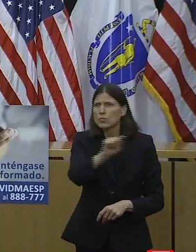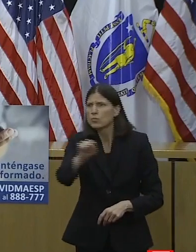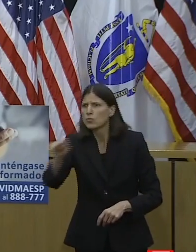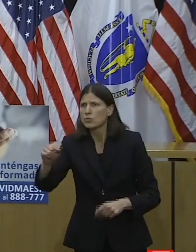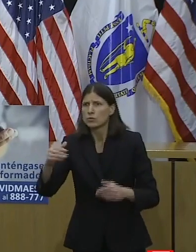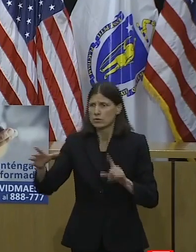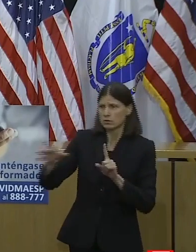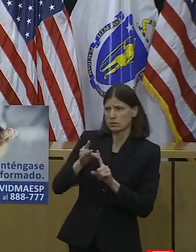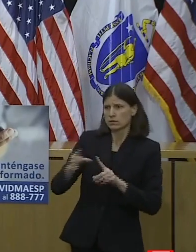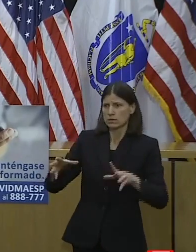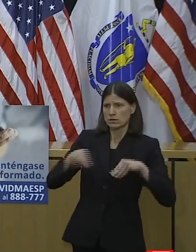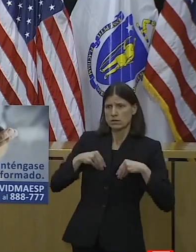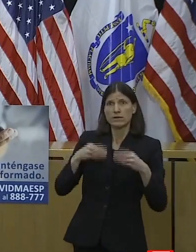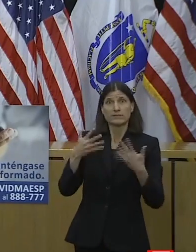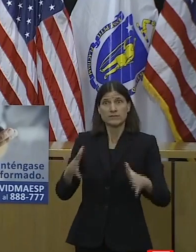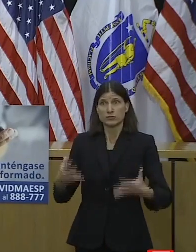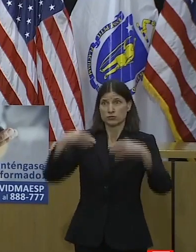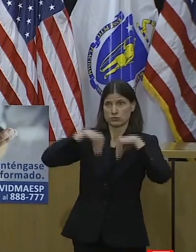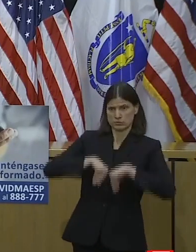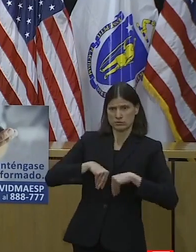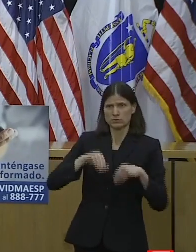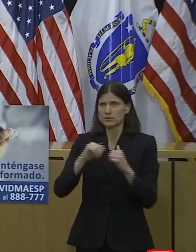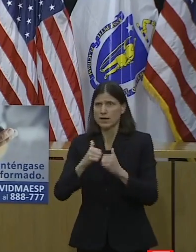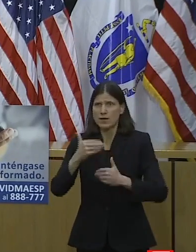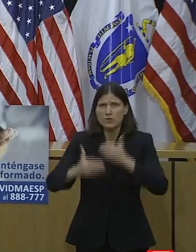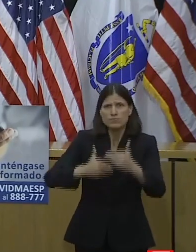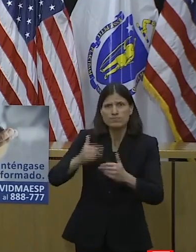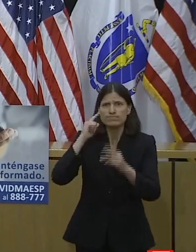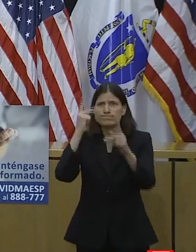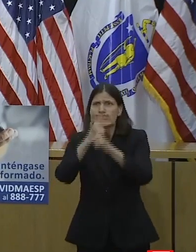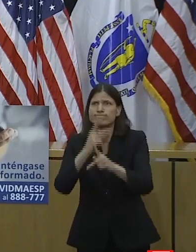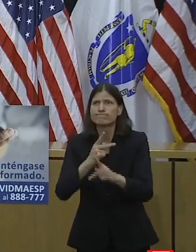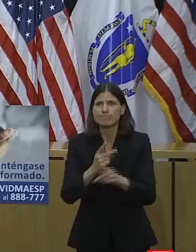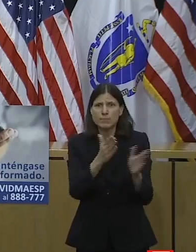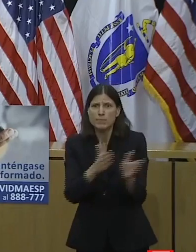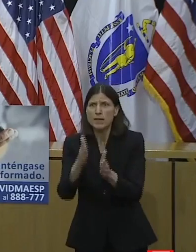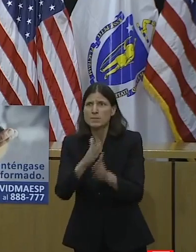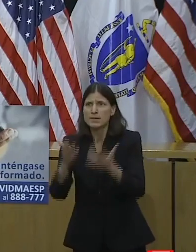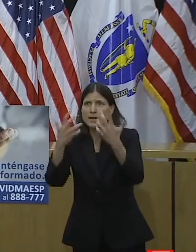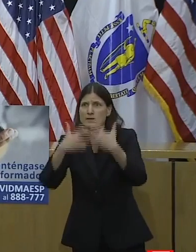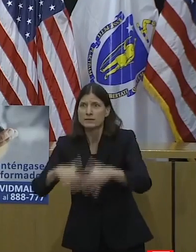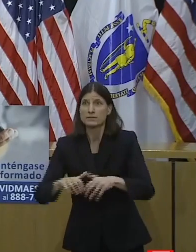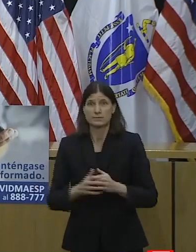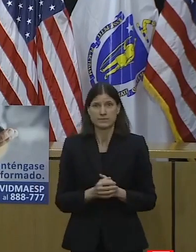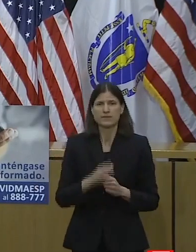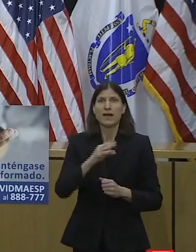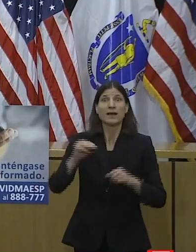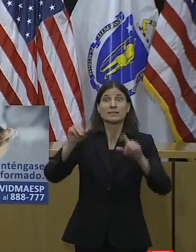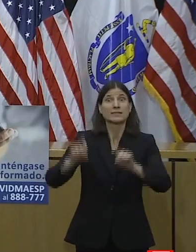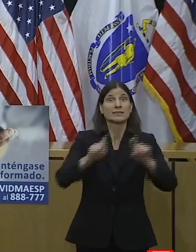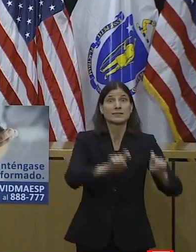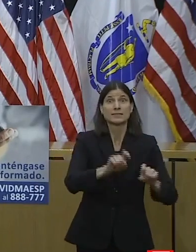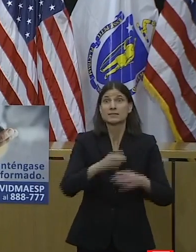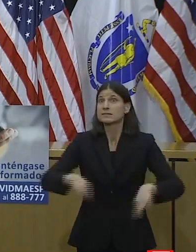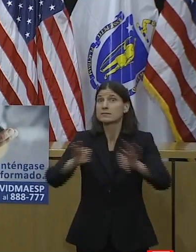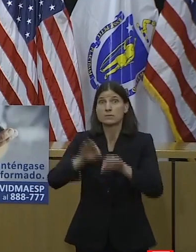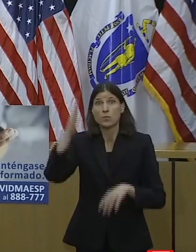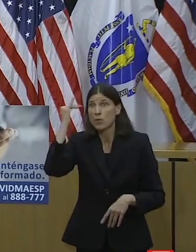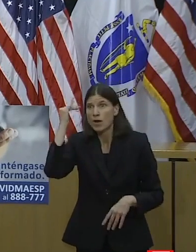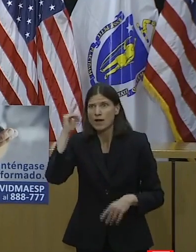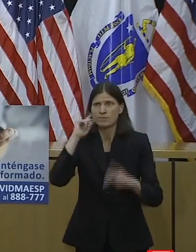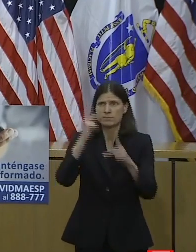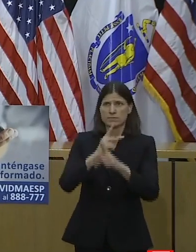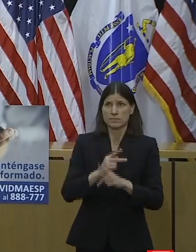understand where the outbreaks are and to keep people informed with respect to infection, even if they don't have symptoms, to slow the spread in the short